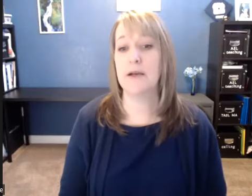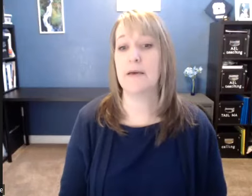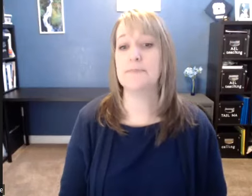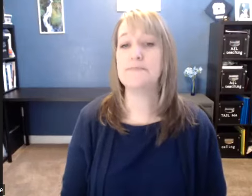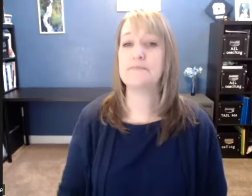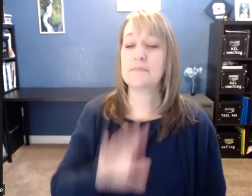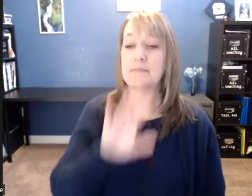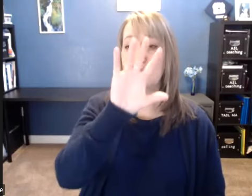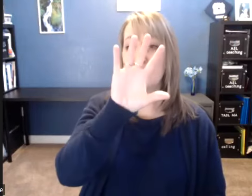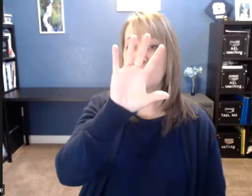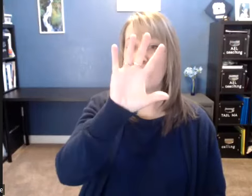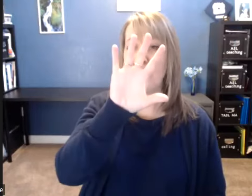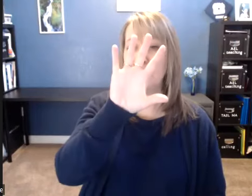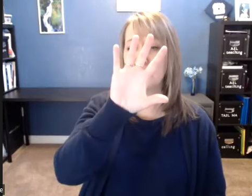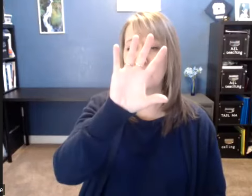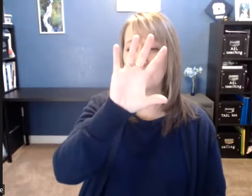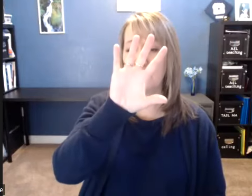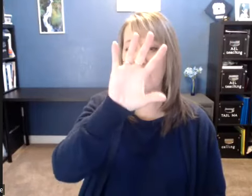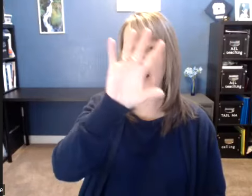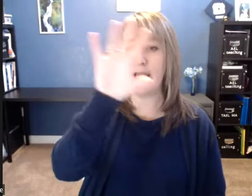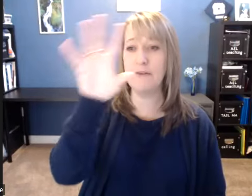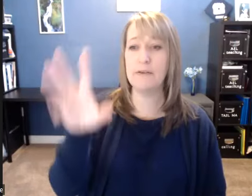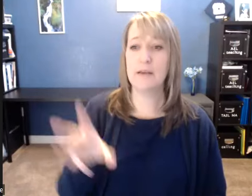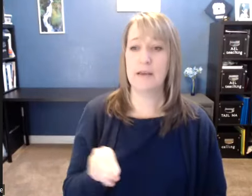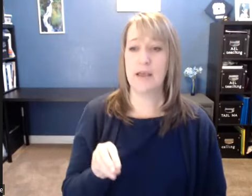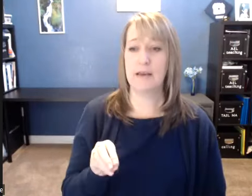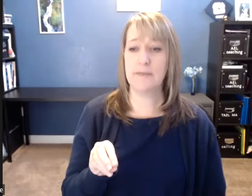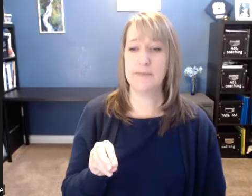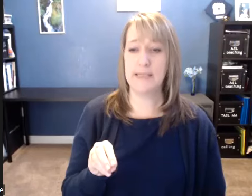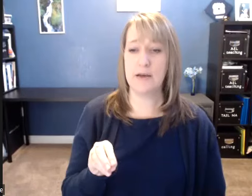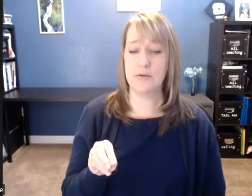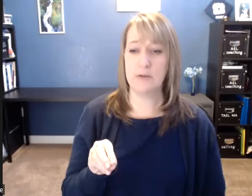America. So Africa starts with a 5 and comes down